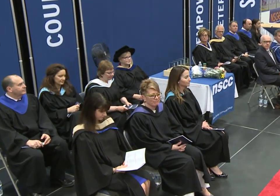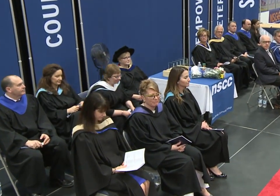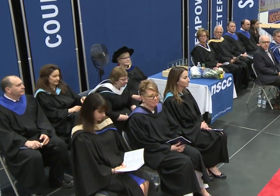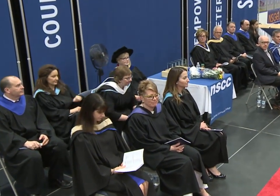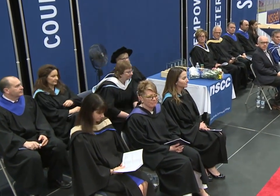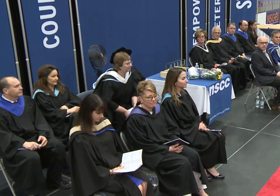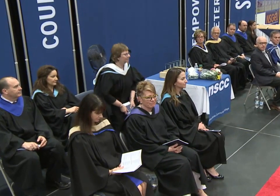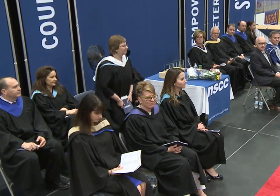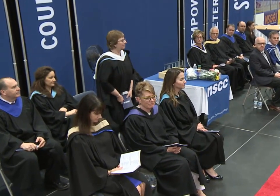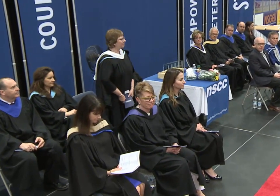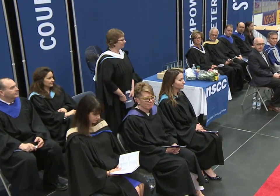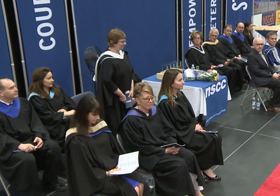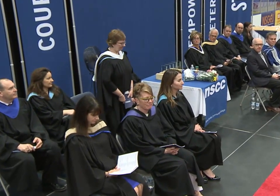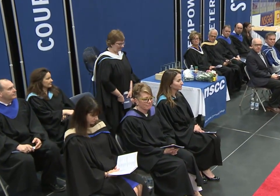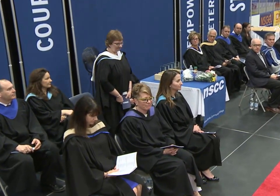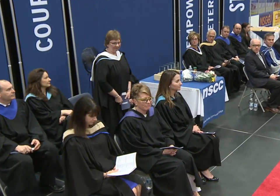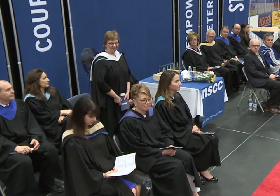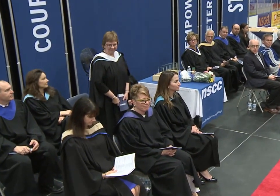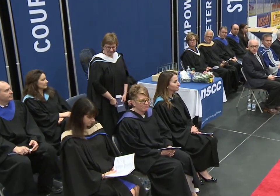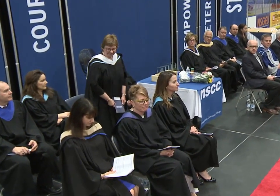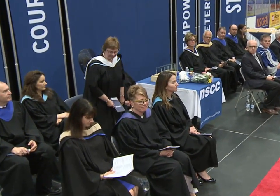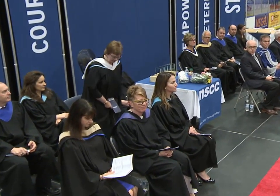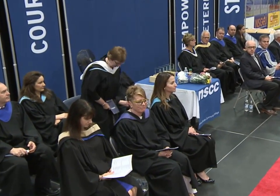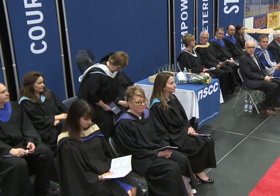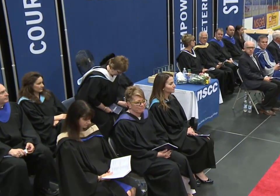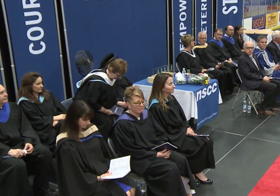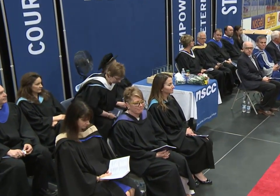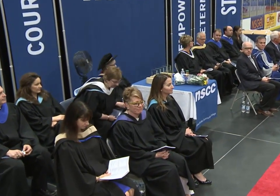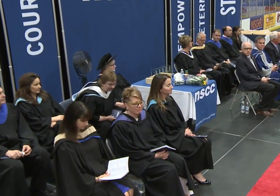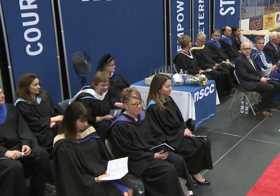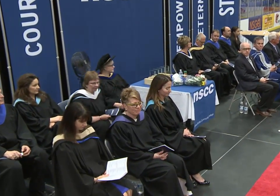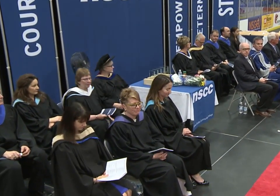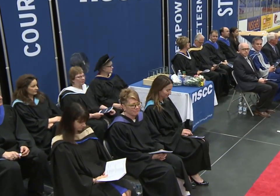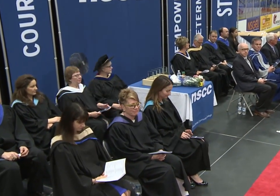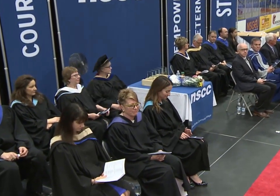Marlene McClellan, Dean for the School of Health and Human Services.